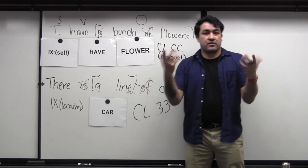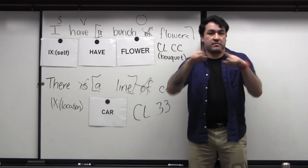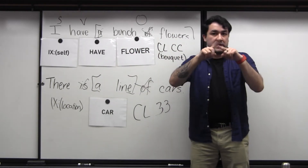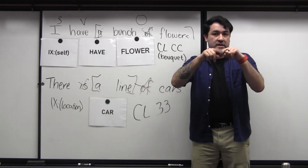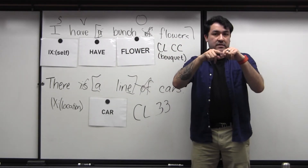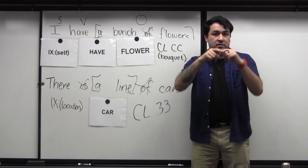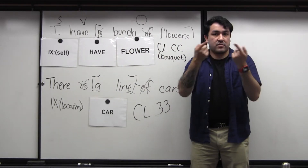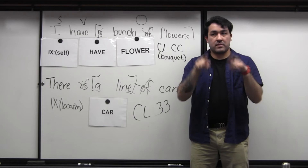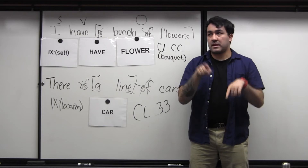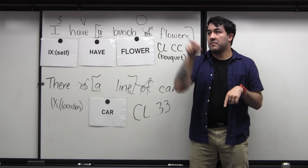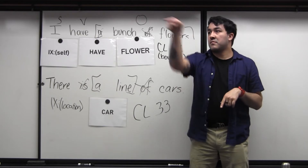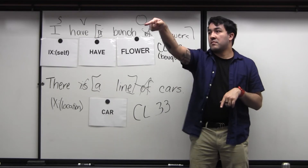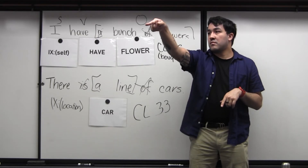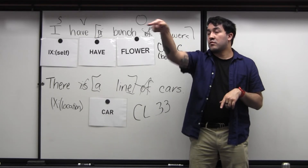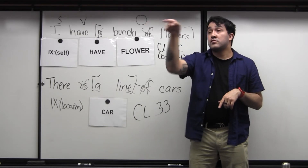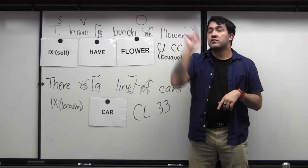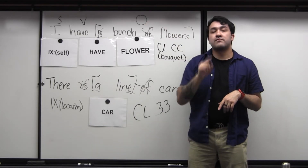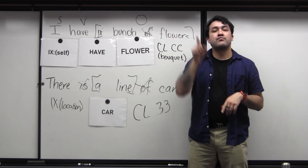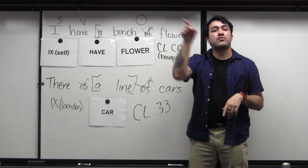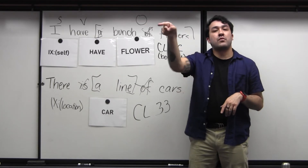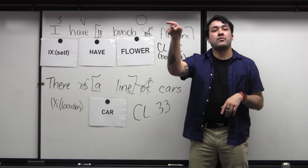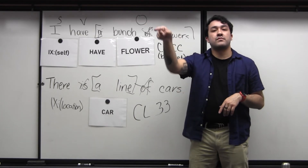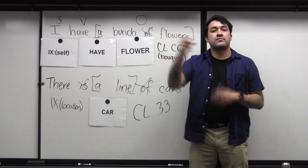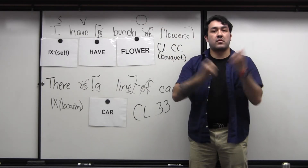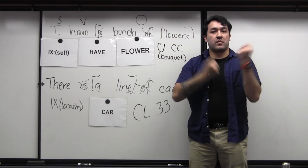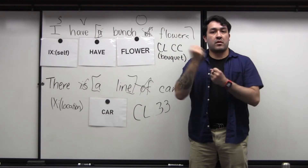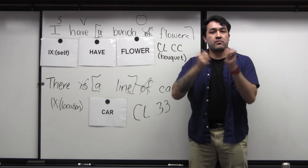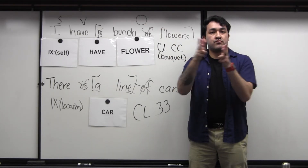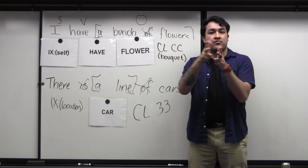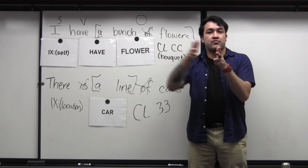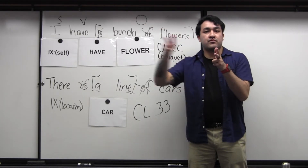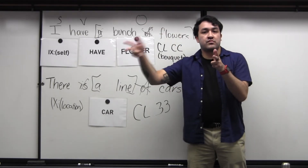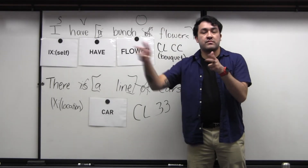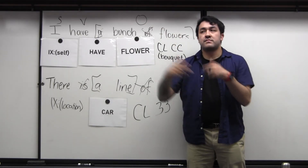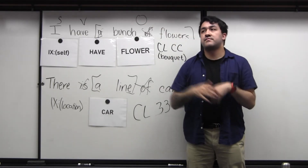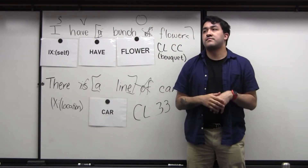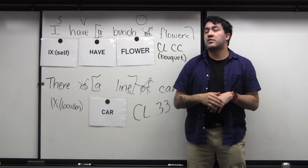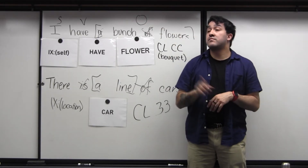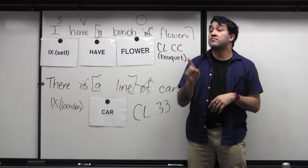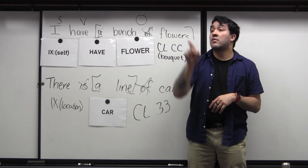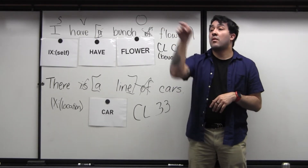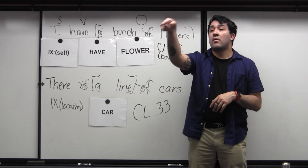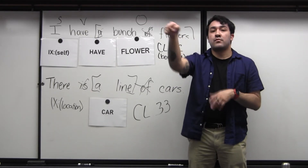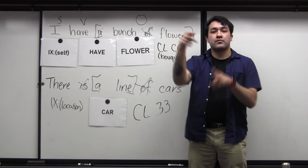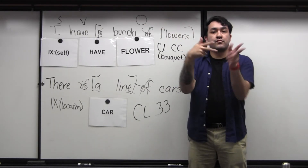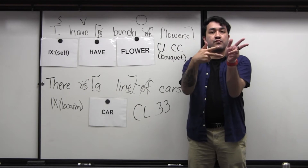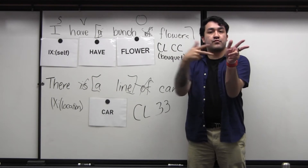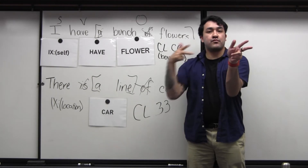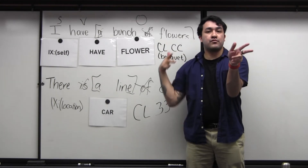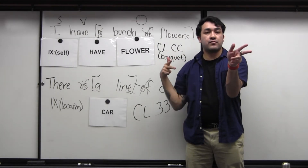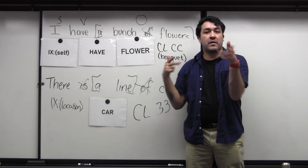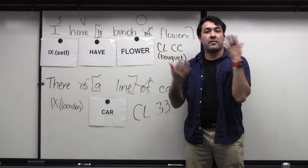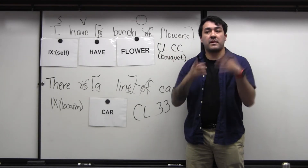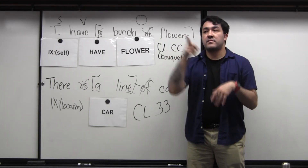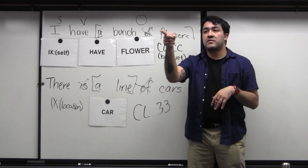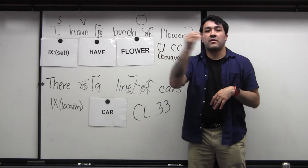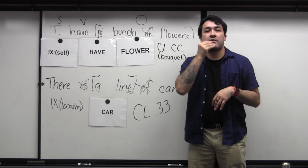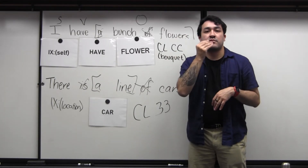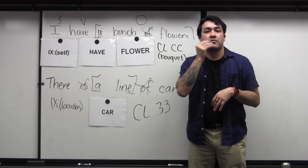kind of next to each other. So it really depends on what's happening over there. So over there, the cars are parked in a line. Over there, the cars are waiting